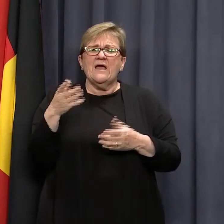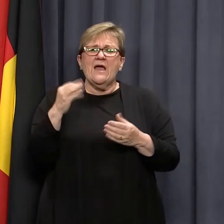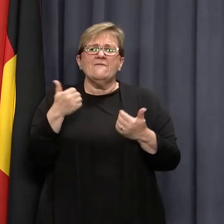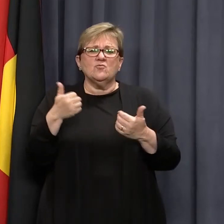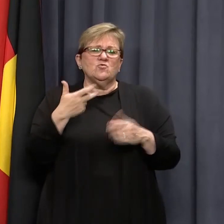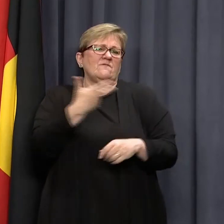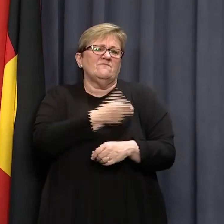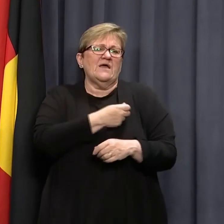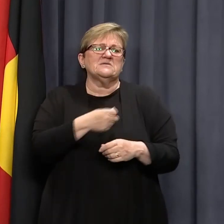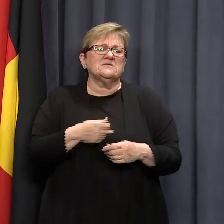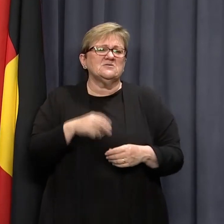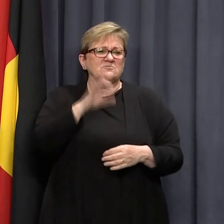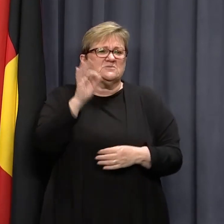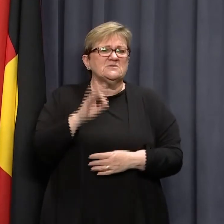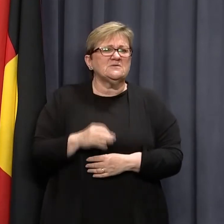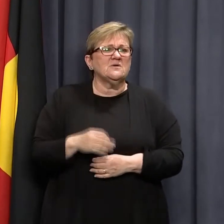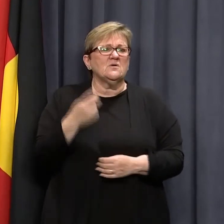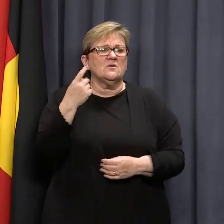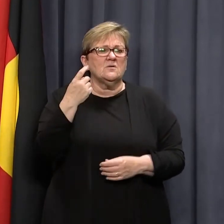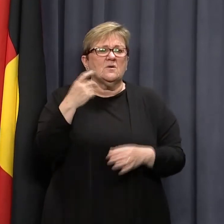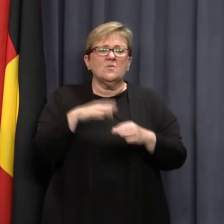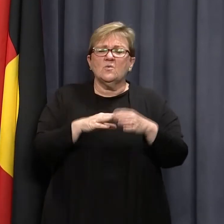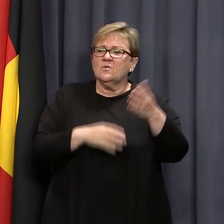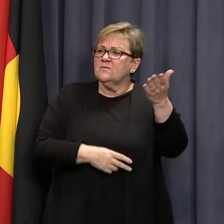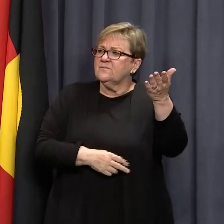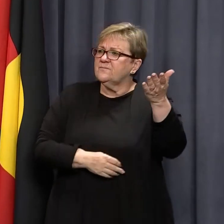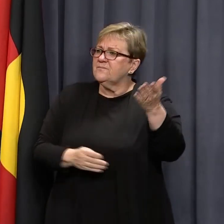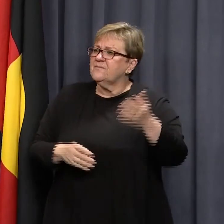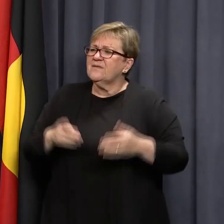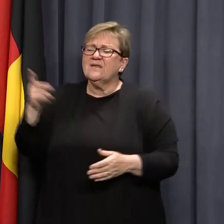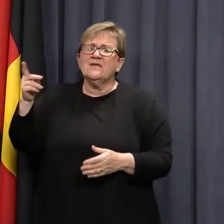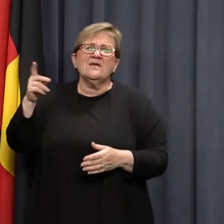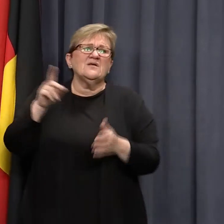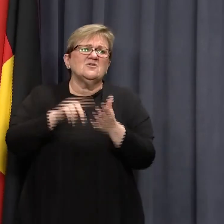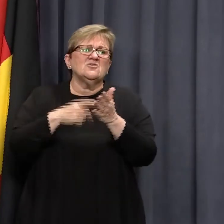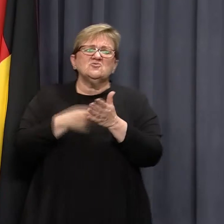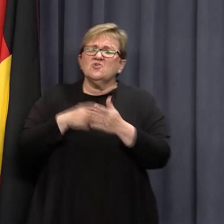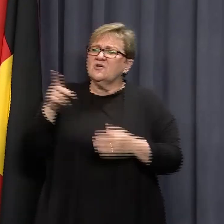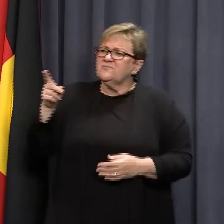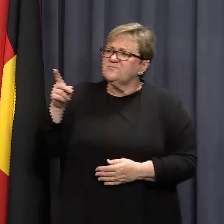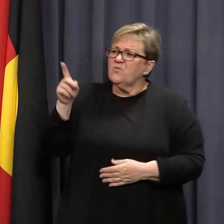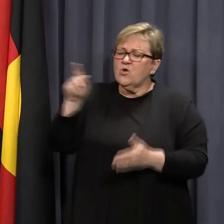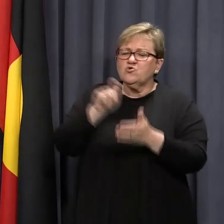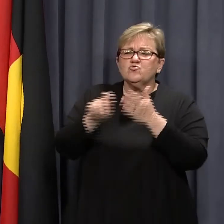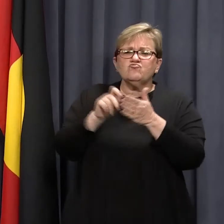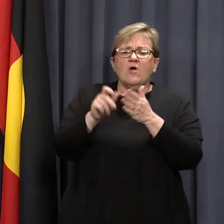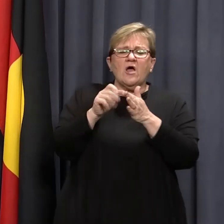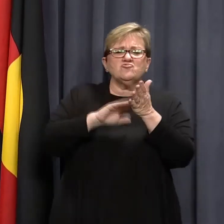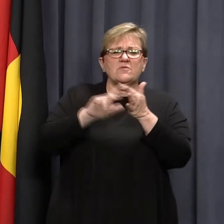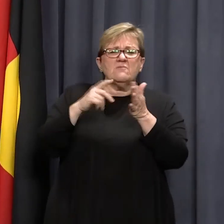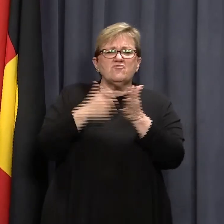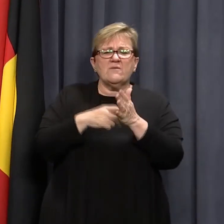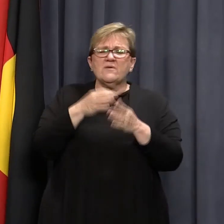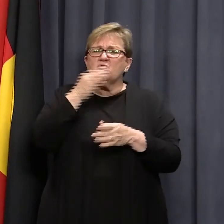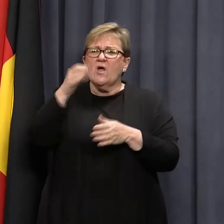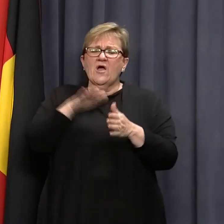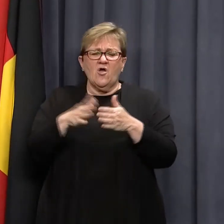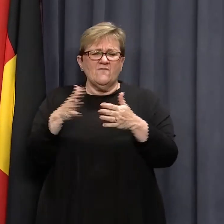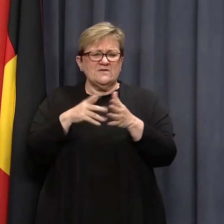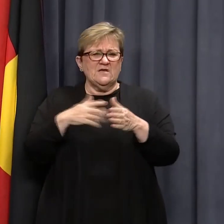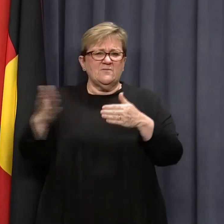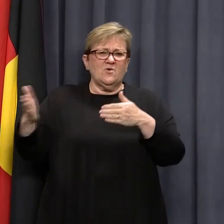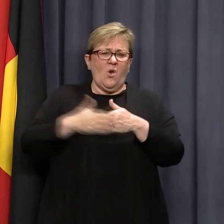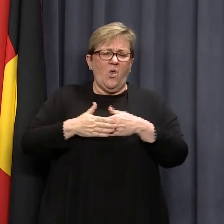good vaccination rates. Sorry, Dr. Robertson, your written advice to the Premier when you're recommending border closures often